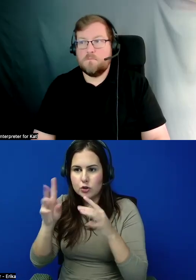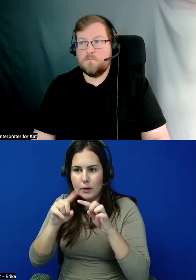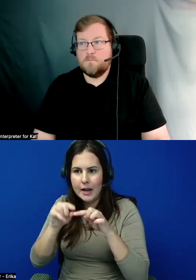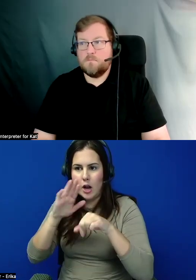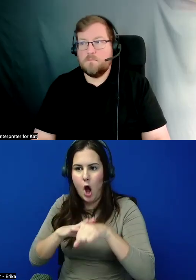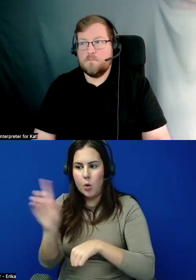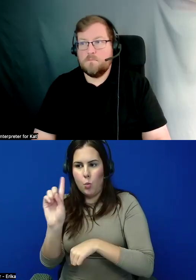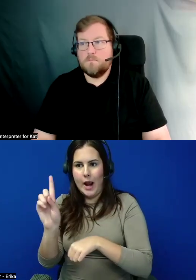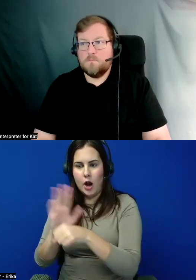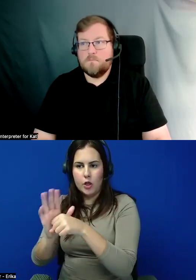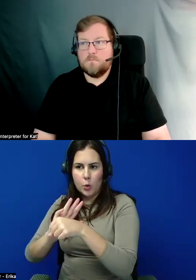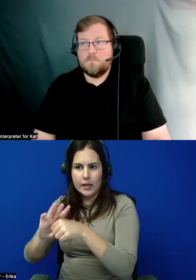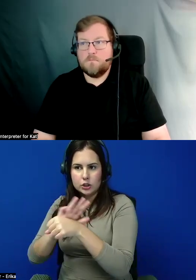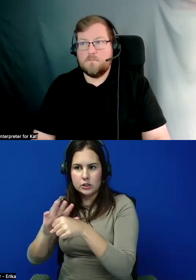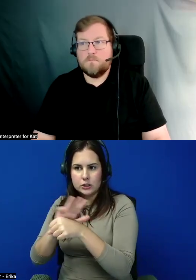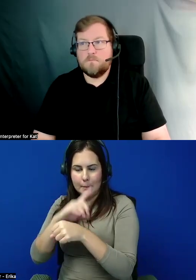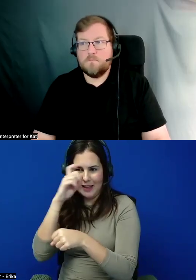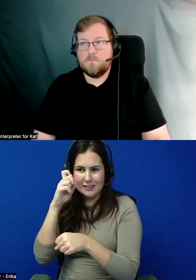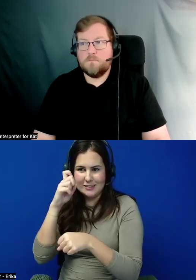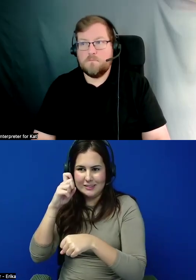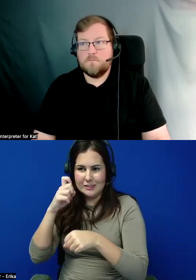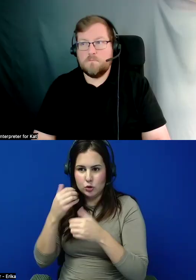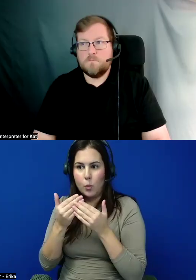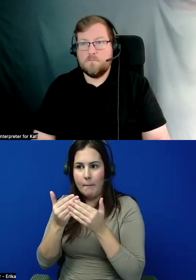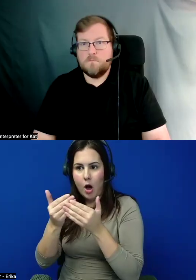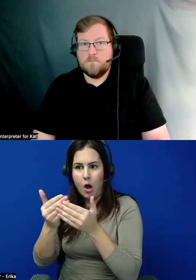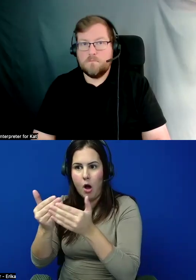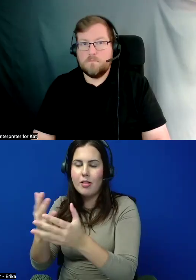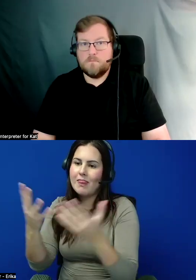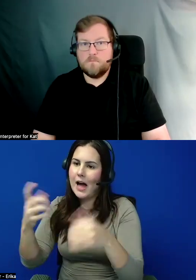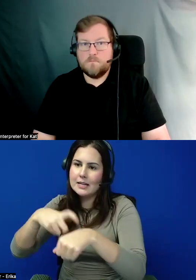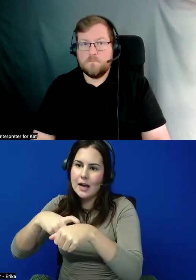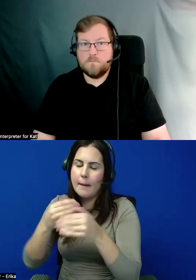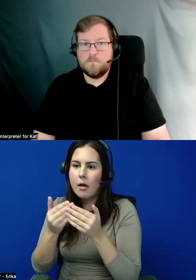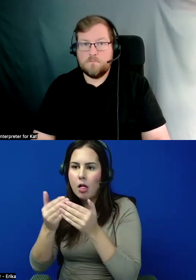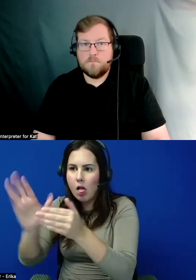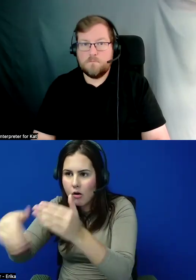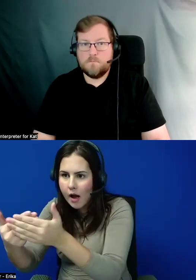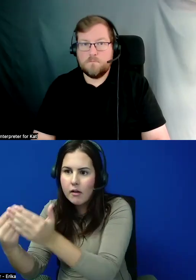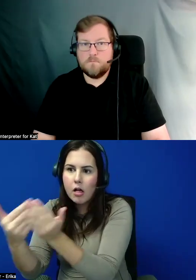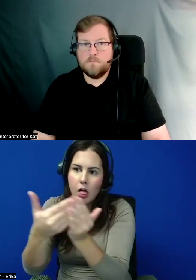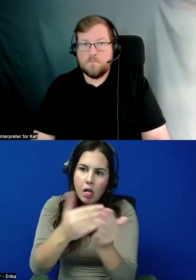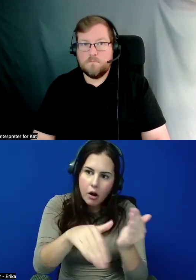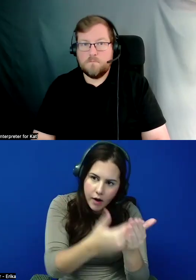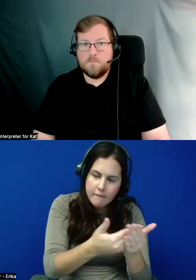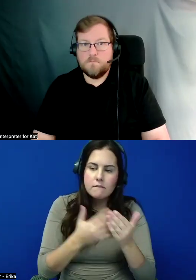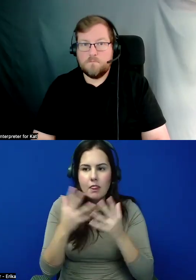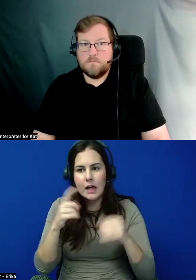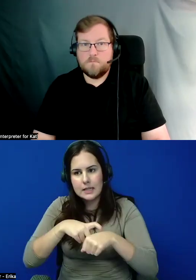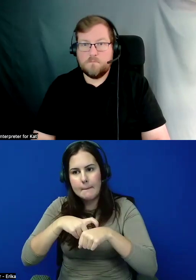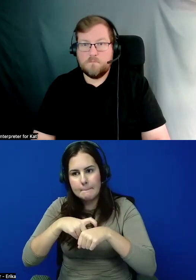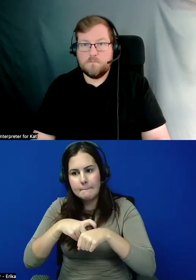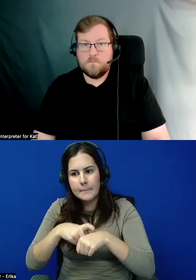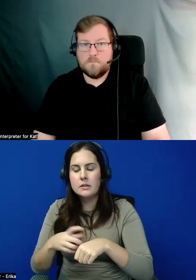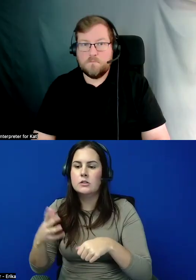the travel time was a lot. So it was very much like Or water